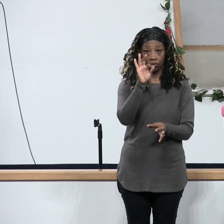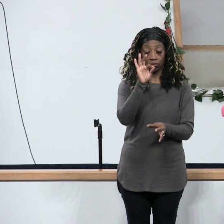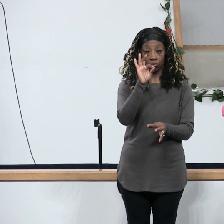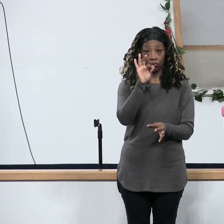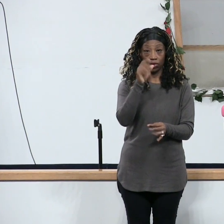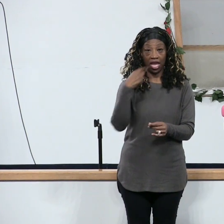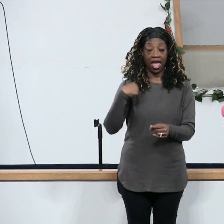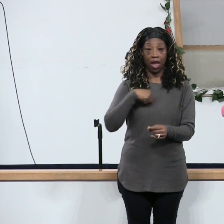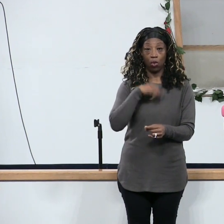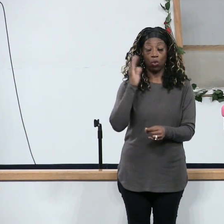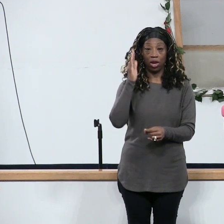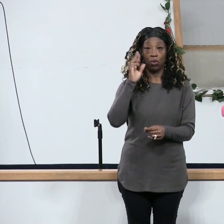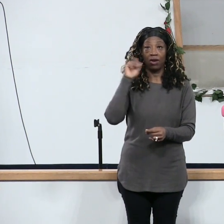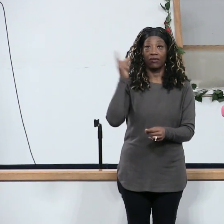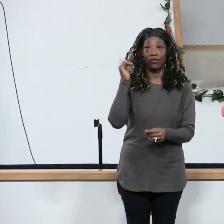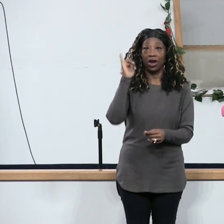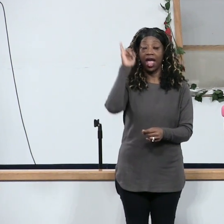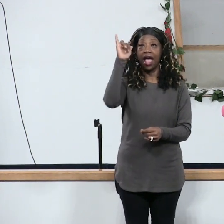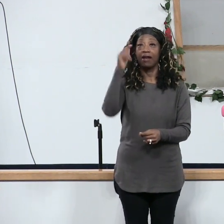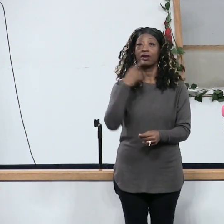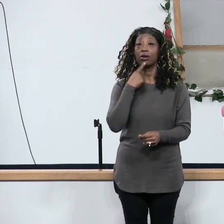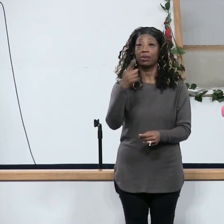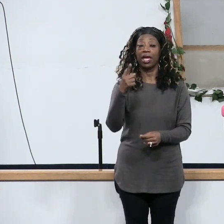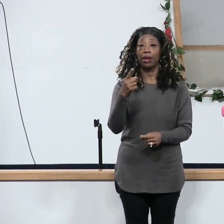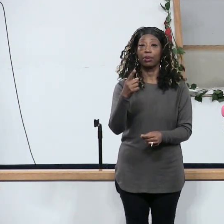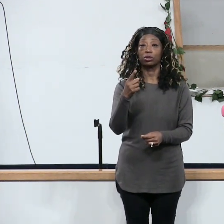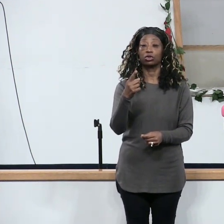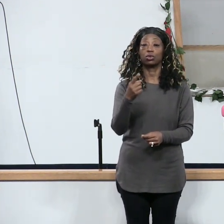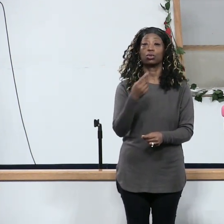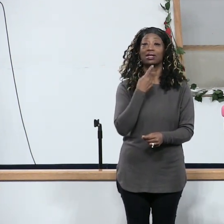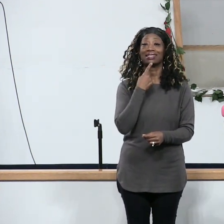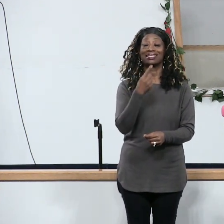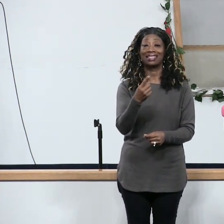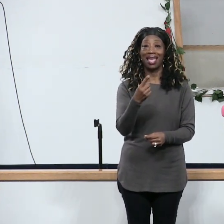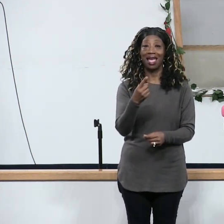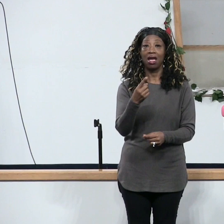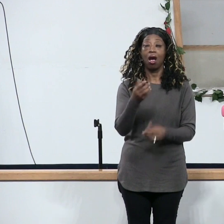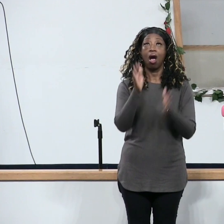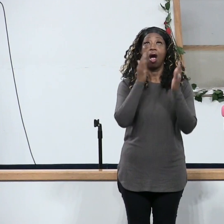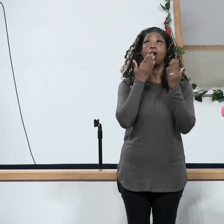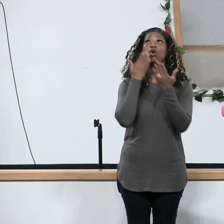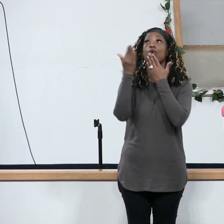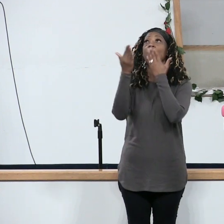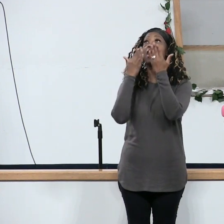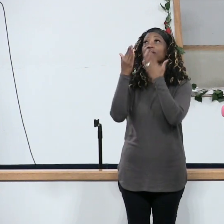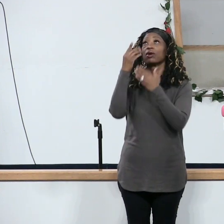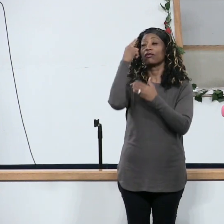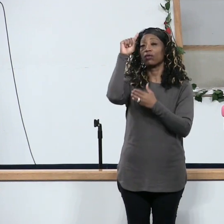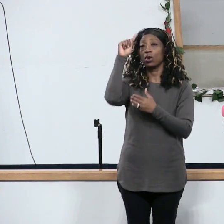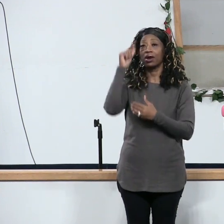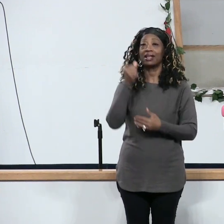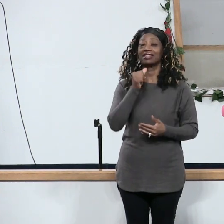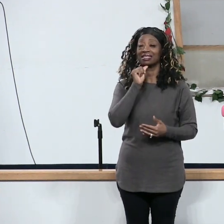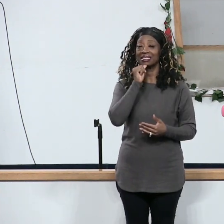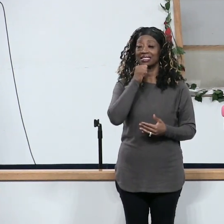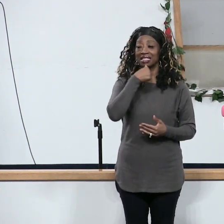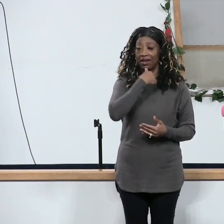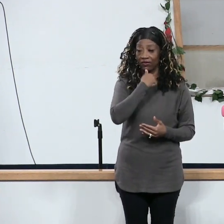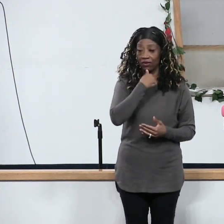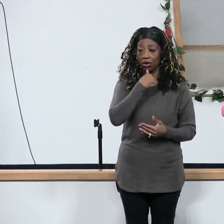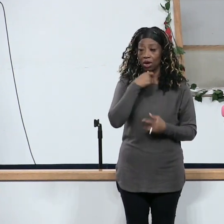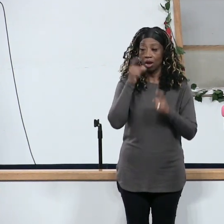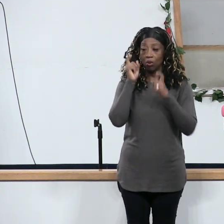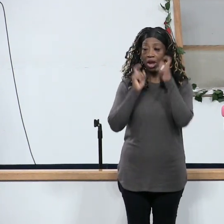And we will forever be able to express our gratitude for his suffering and his sacrifice and his